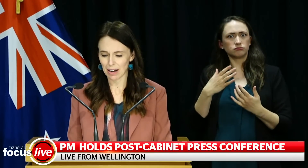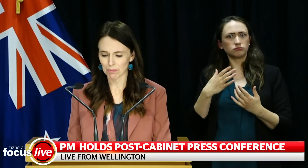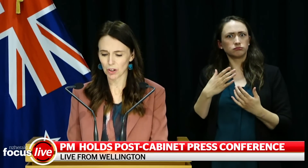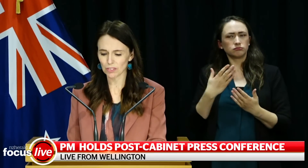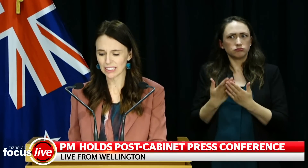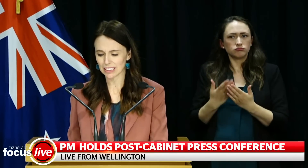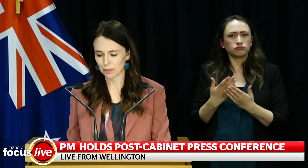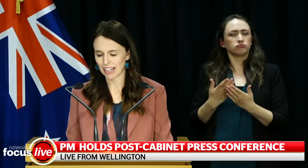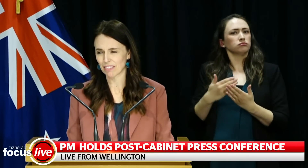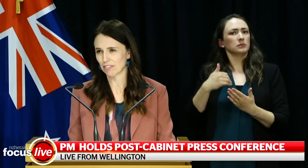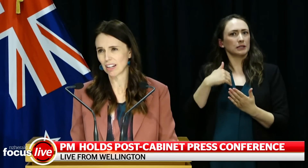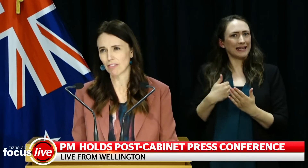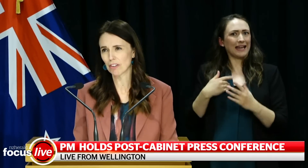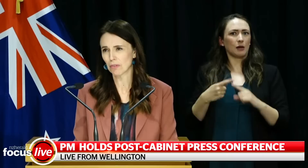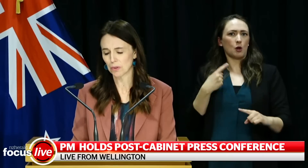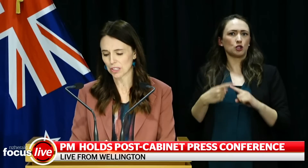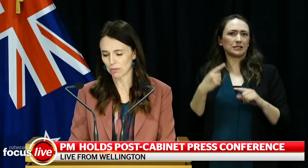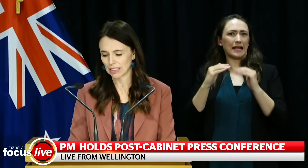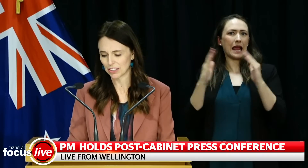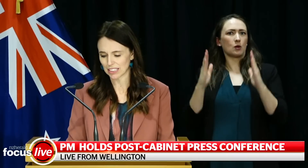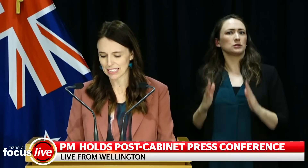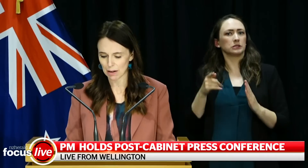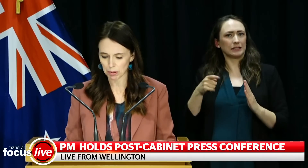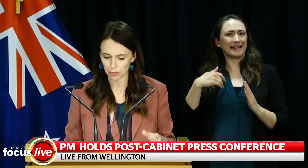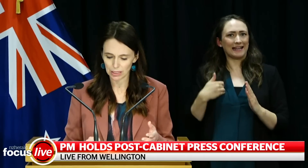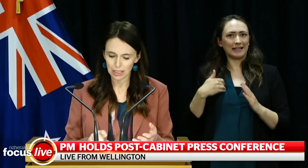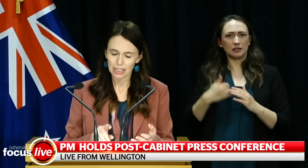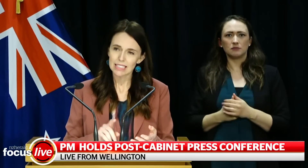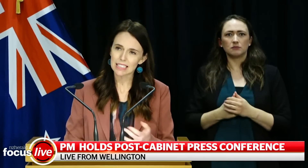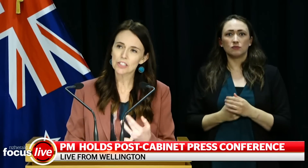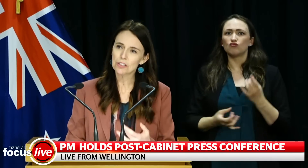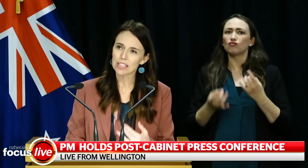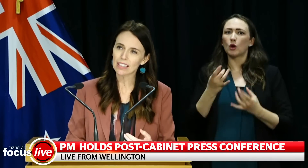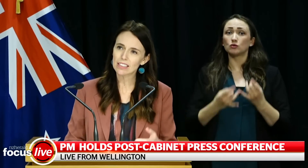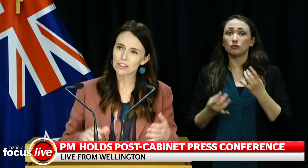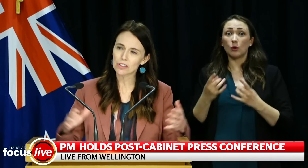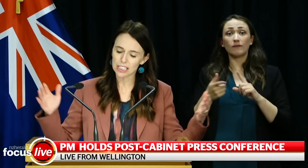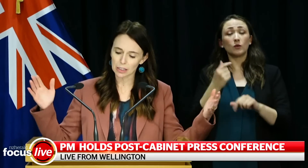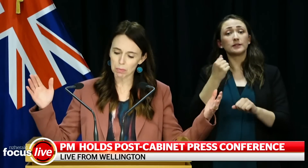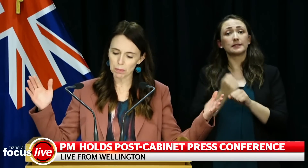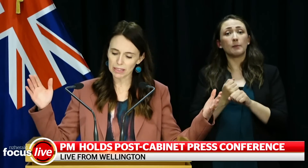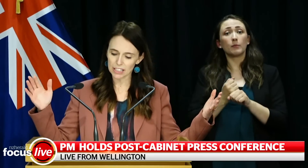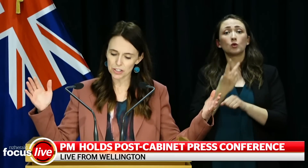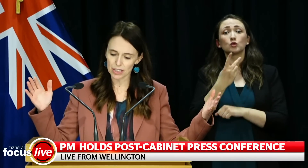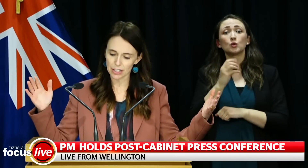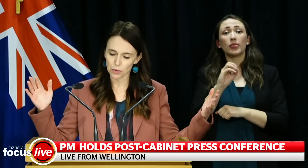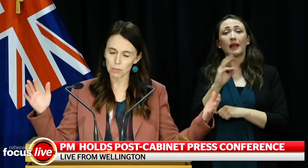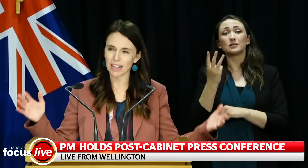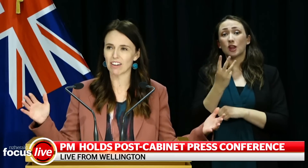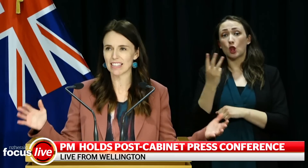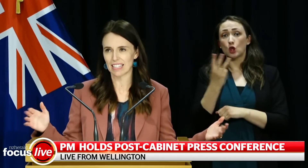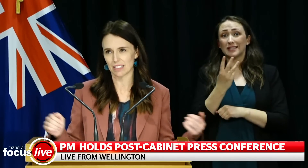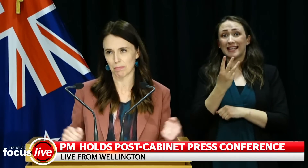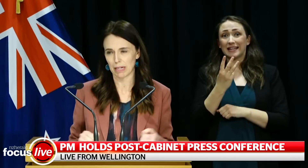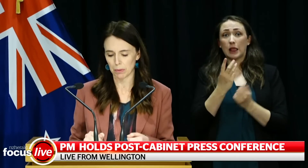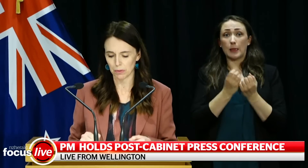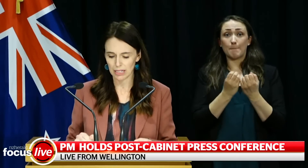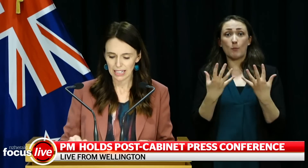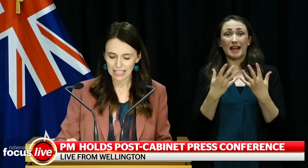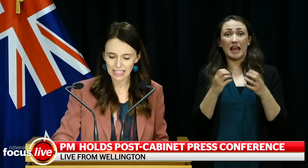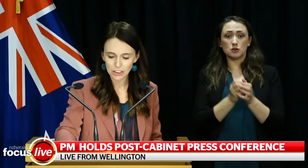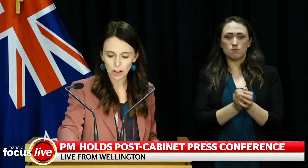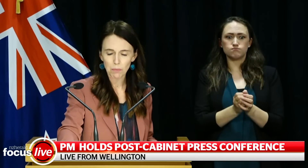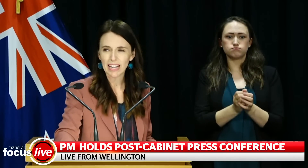the context we have, and Rotorua is a really good example. Since 2013, the population there grew by 9,000